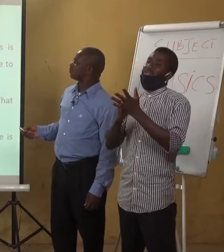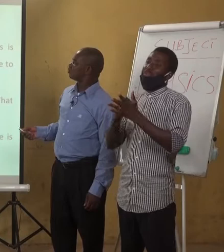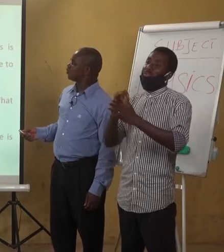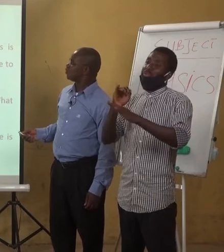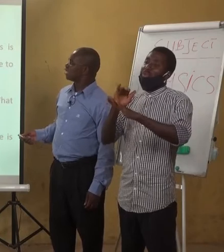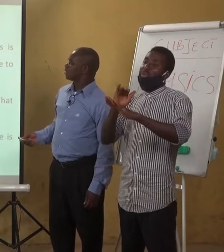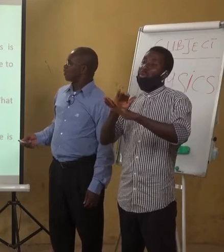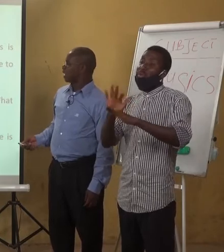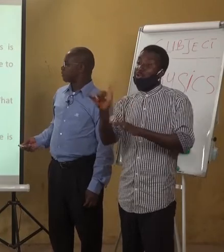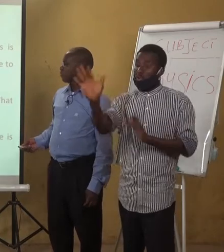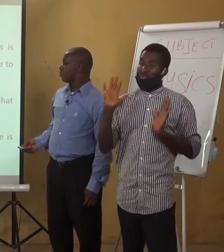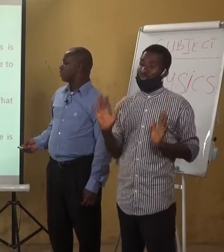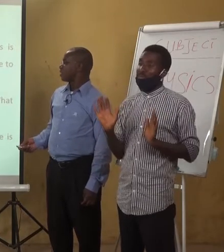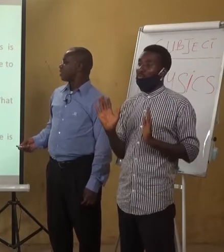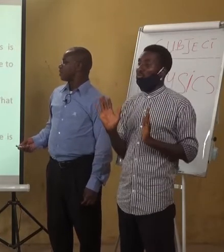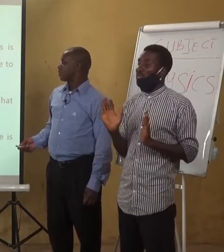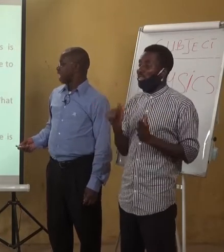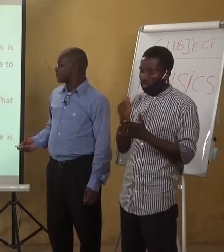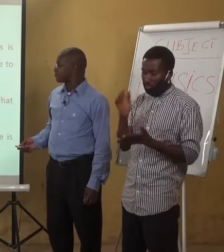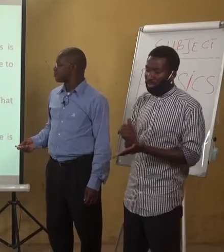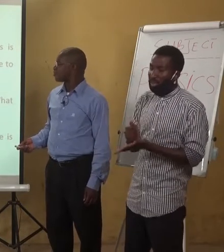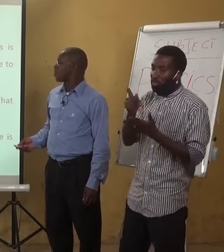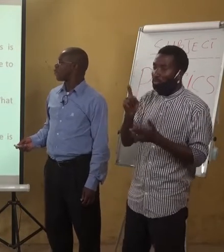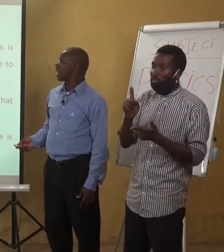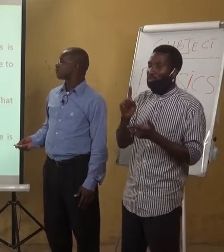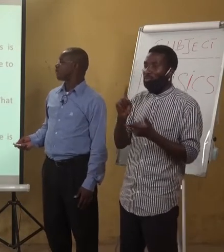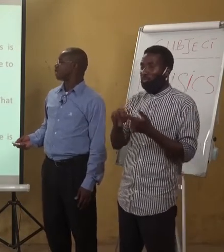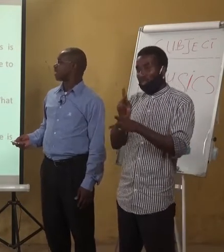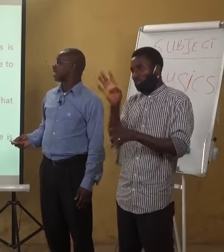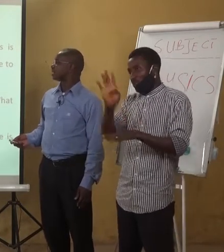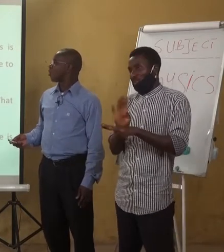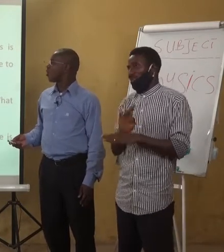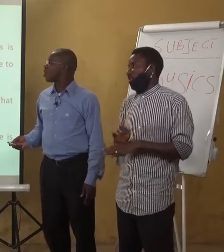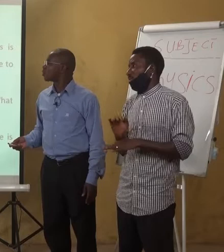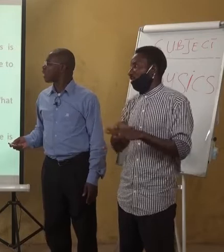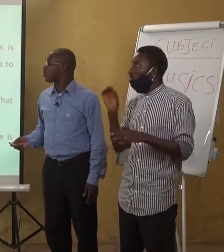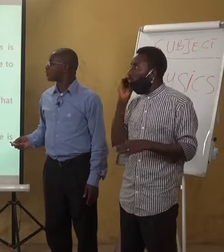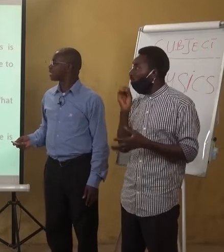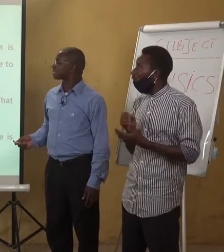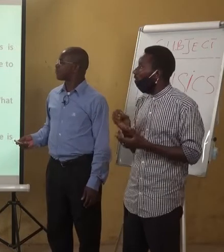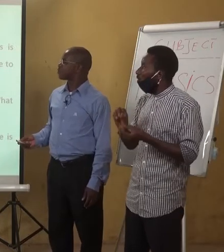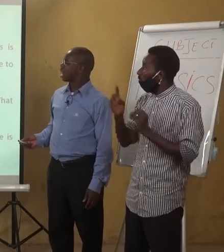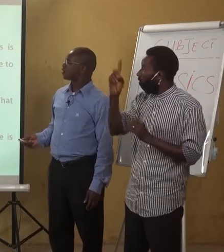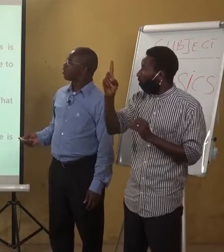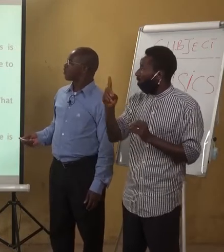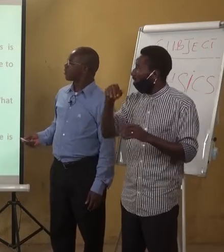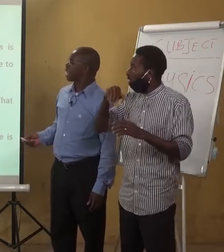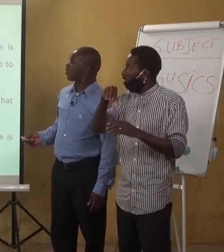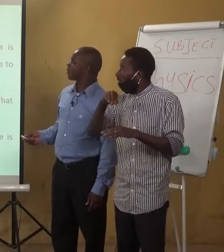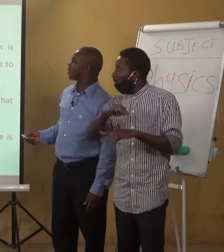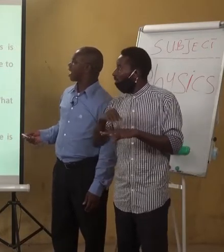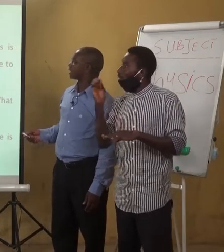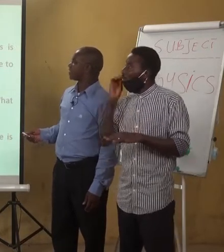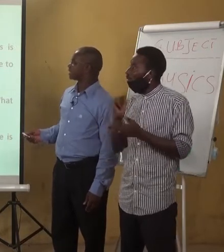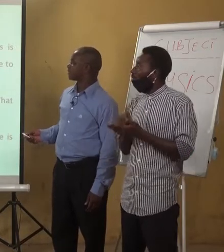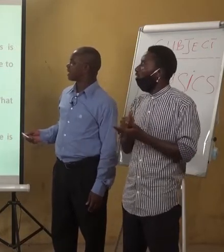is given to you to help you have a view of what you have learned. On number 1 of the assignment, you have 4 grams